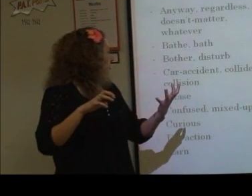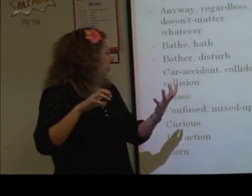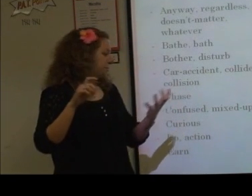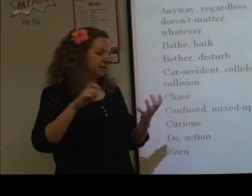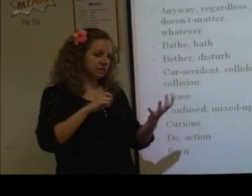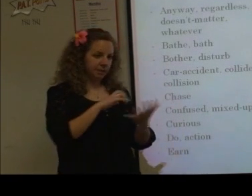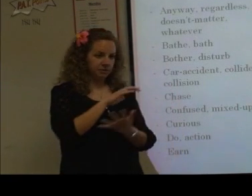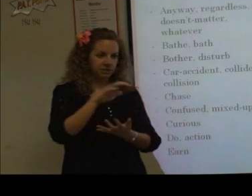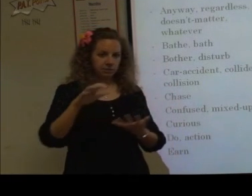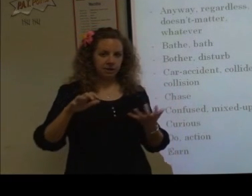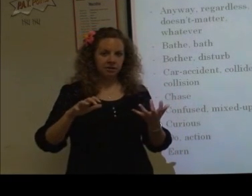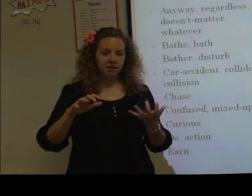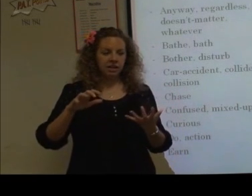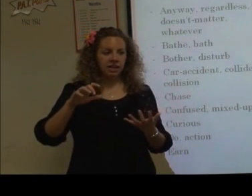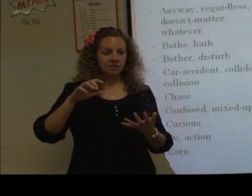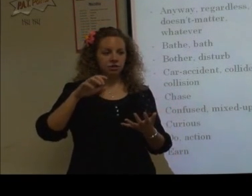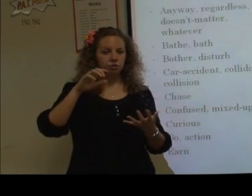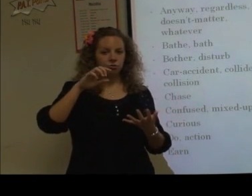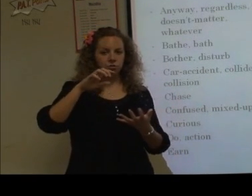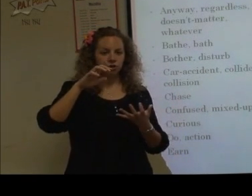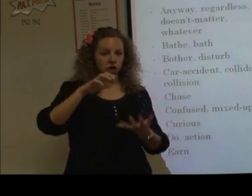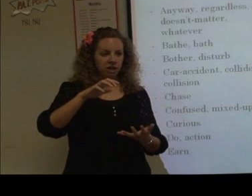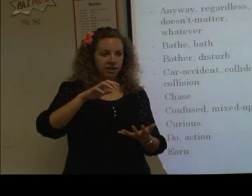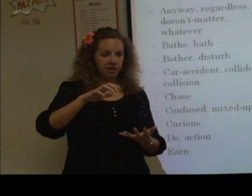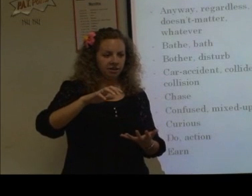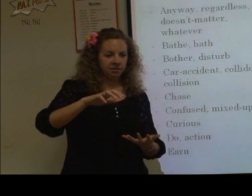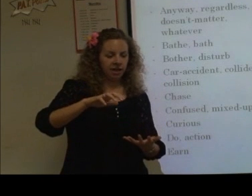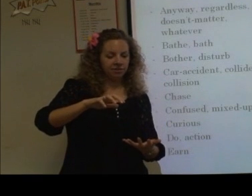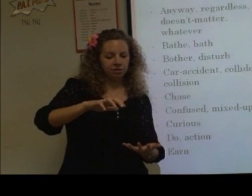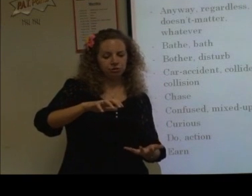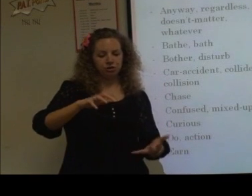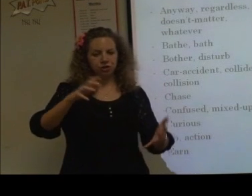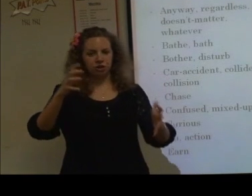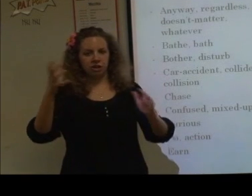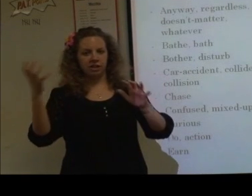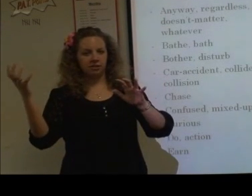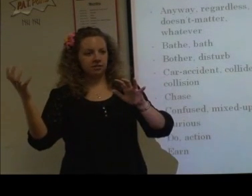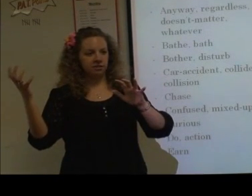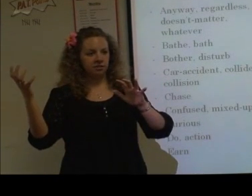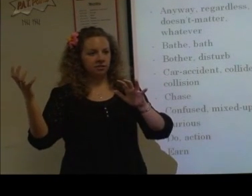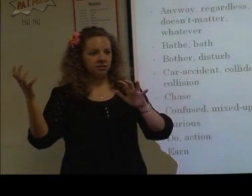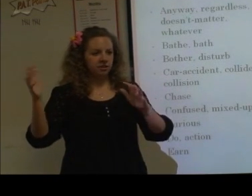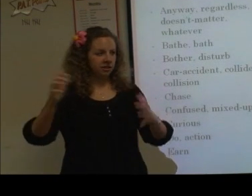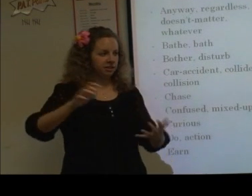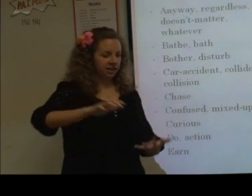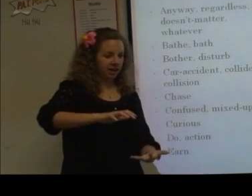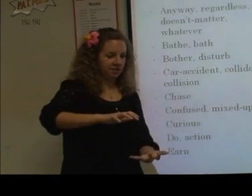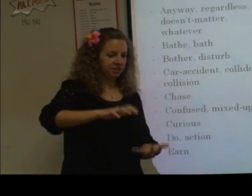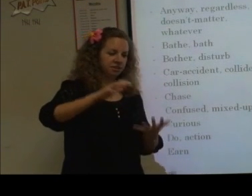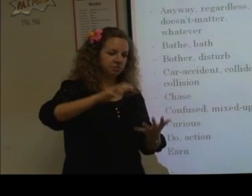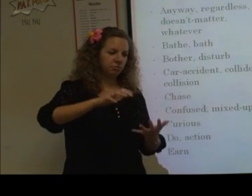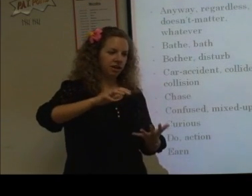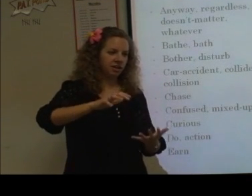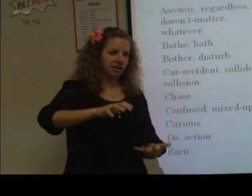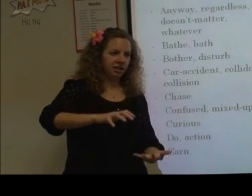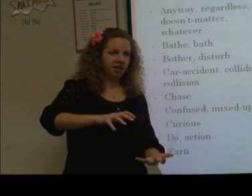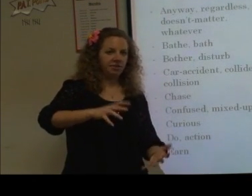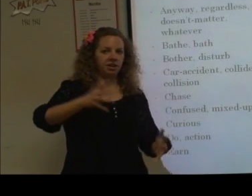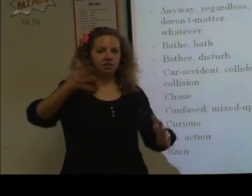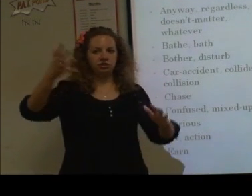or mixed up is this way. If you start here and then you just turn it, it's like everything is right here and then it just